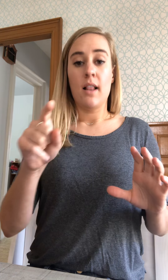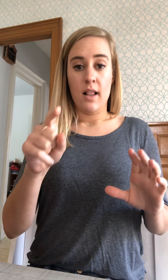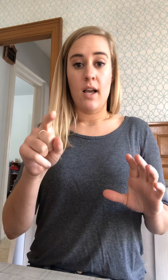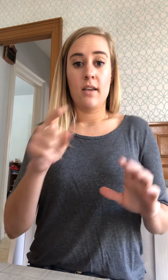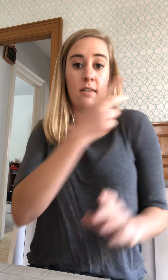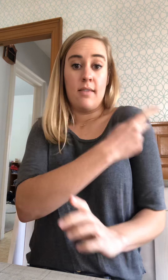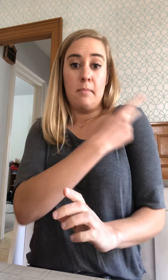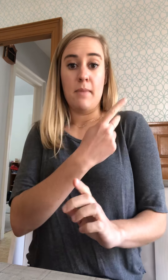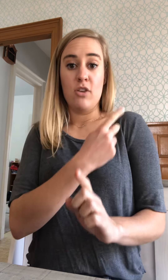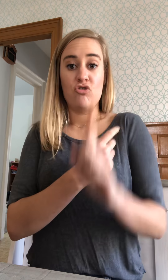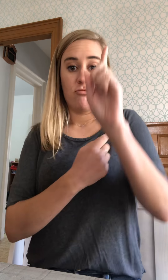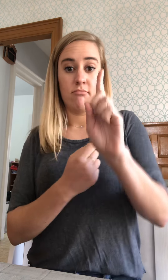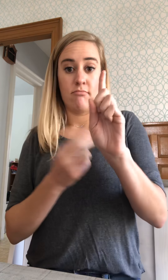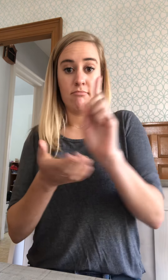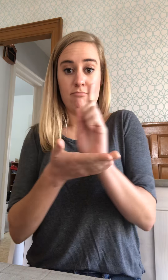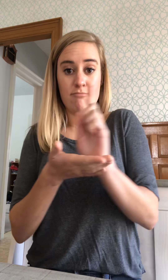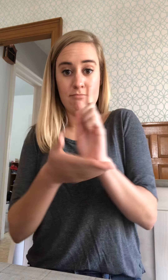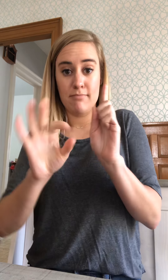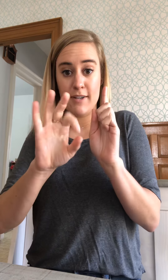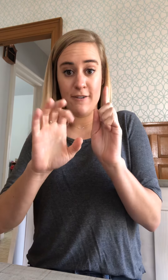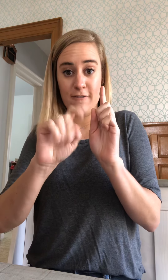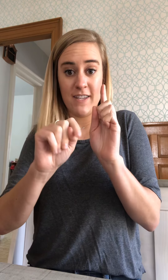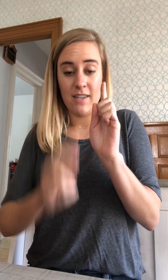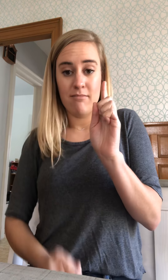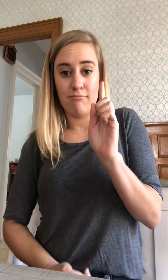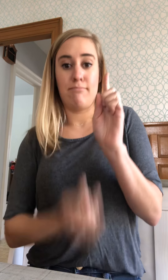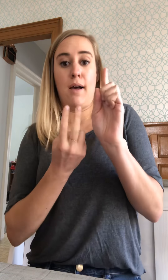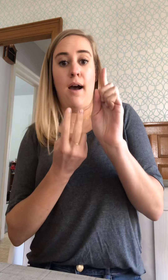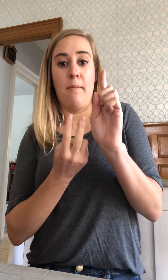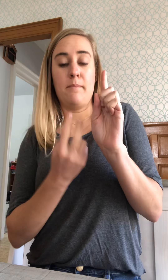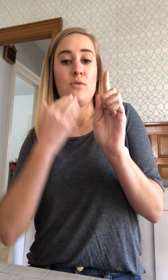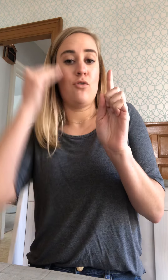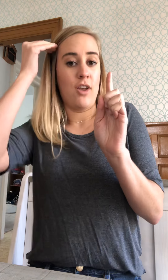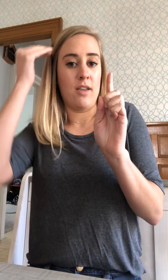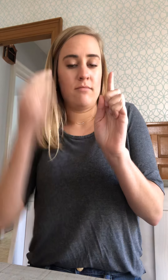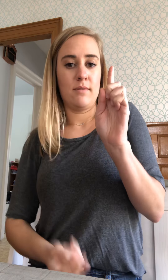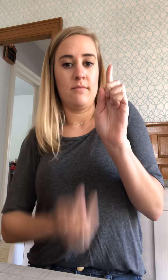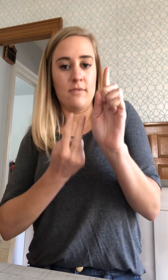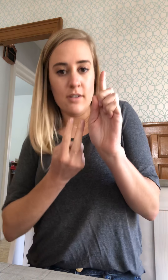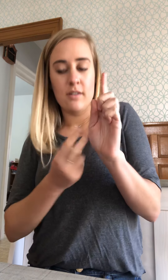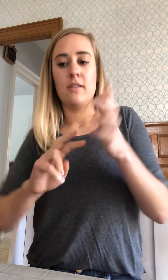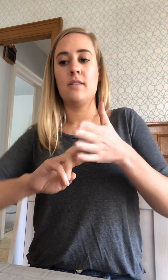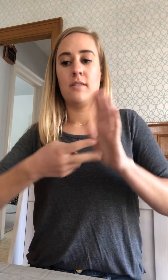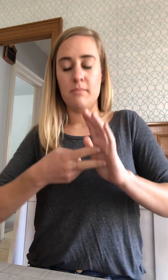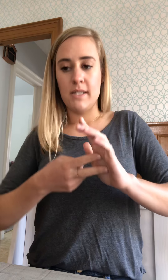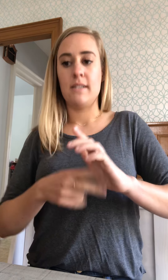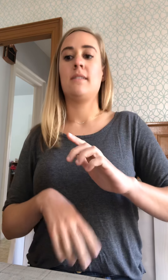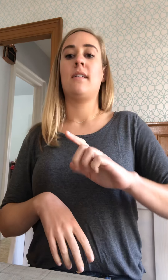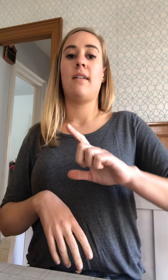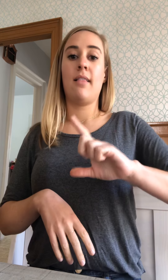toward the head. So the right side of the screen is the left mandible, the left side of the screen is the right mandible.